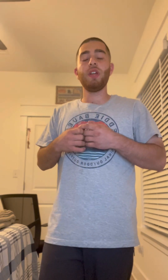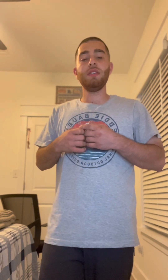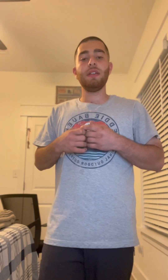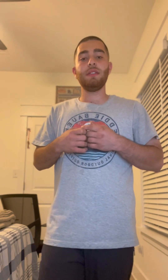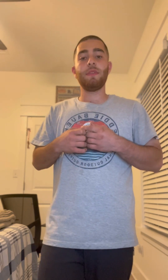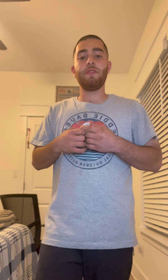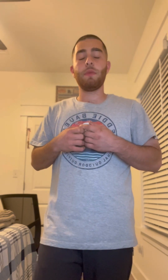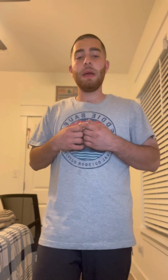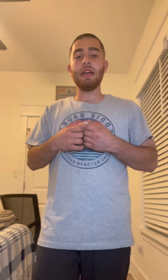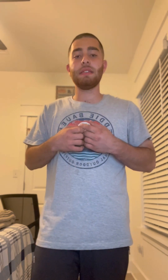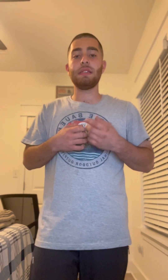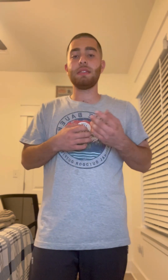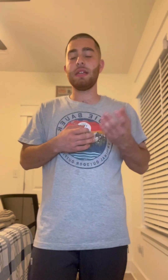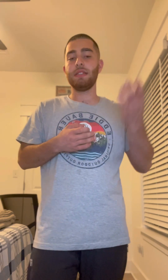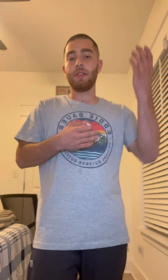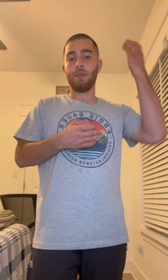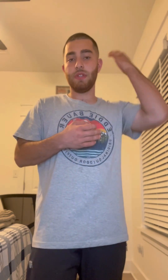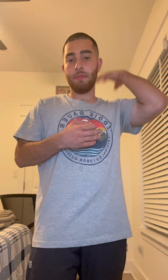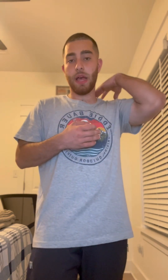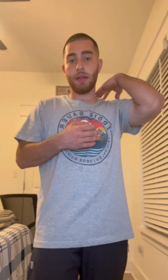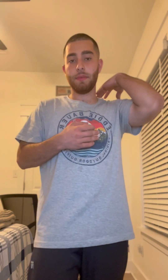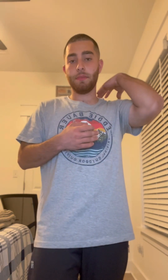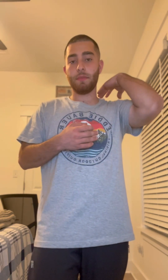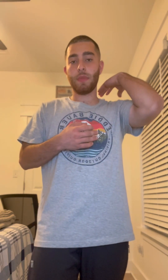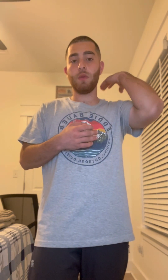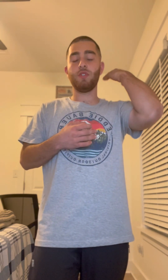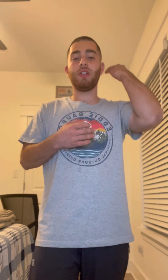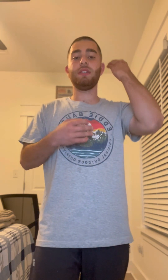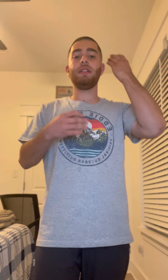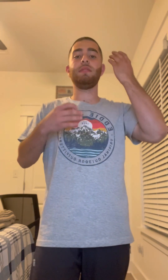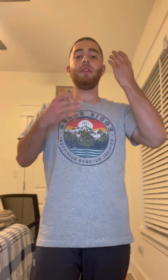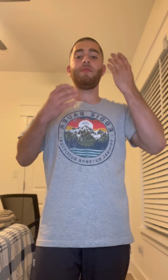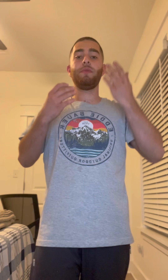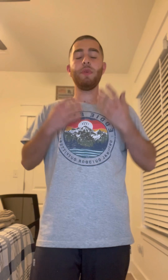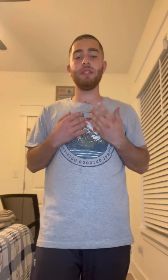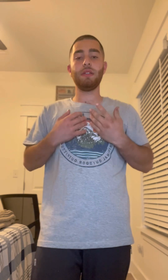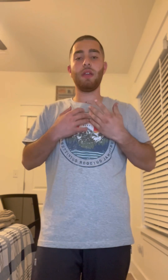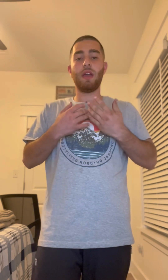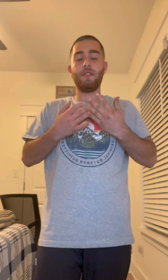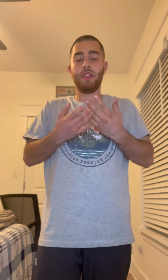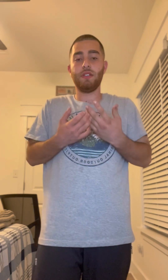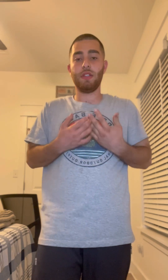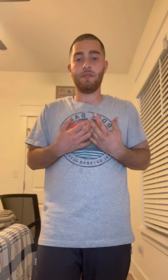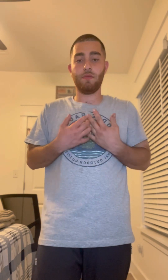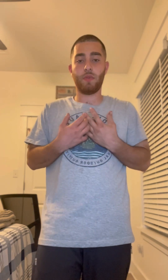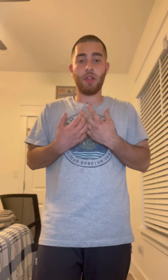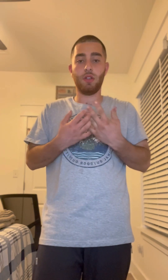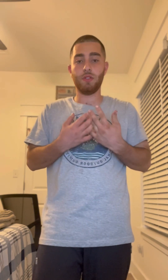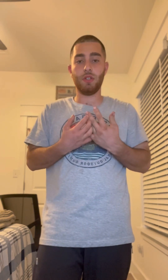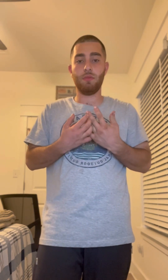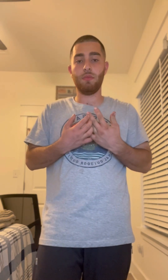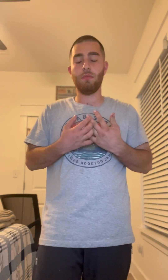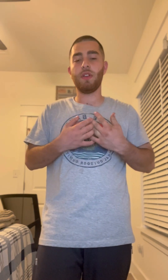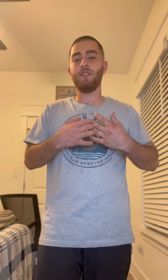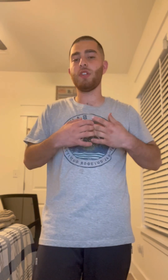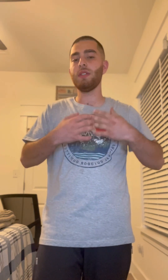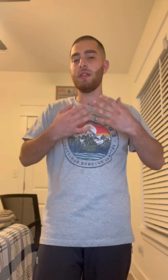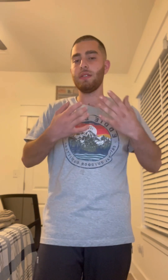sign something from the past, signs get thrown to the back. When trying to sign something from the present, everything's right close to you. But if you're trying to sign something